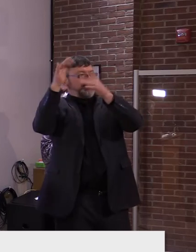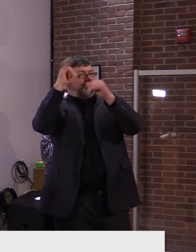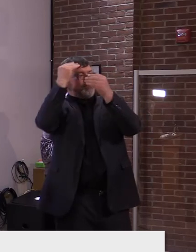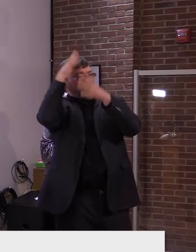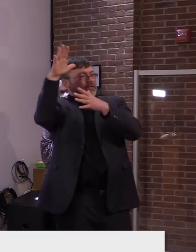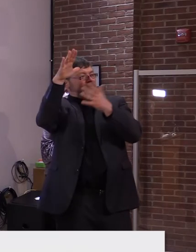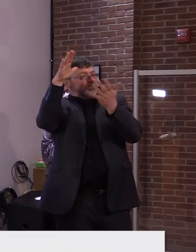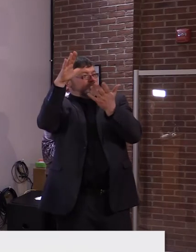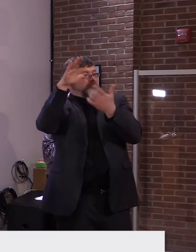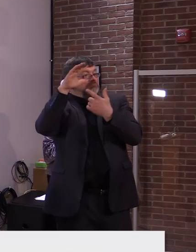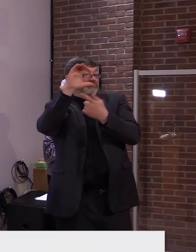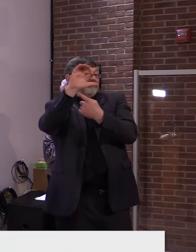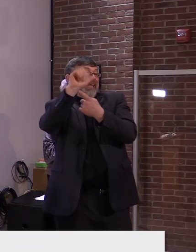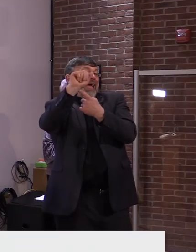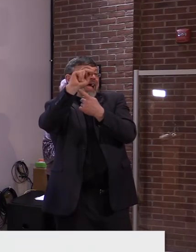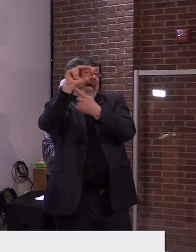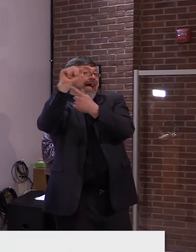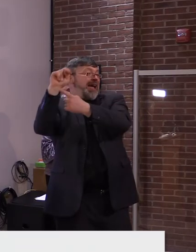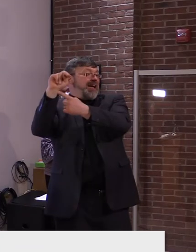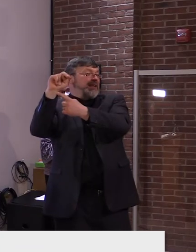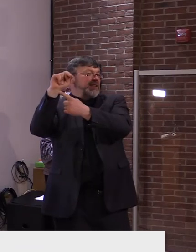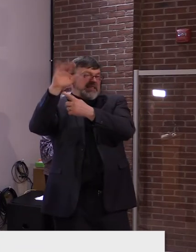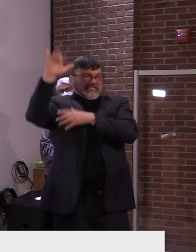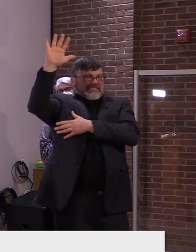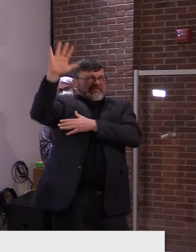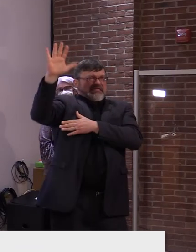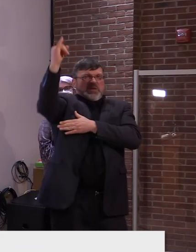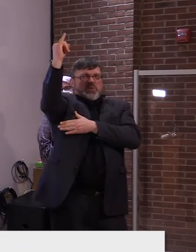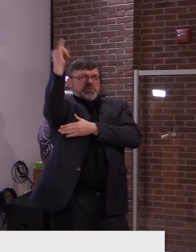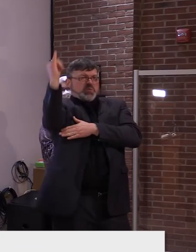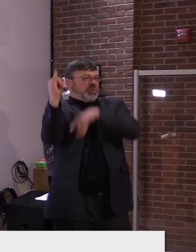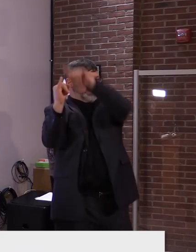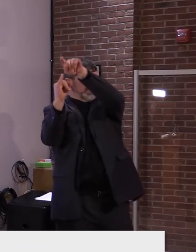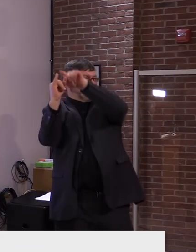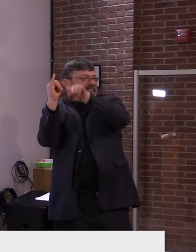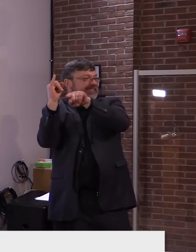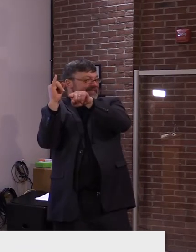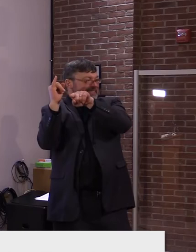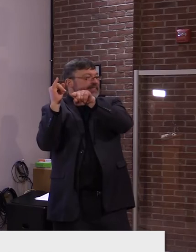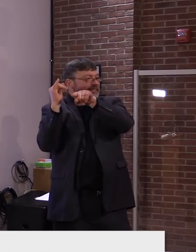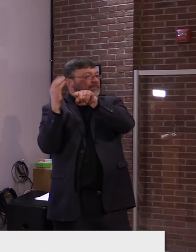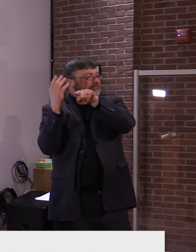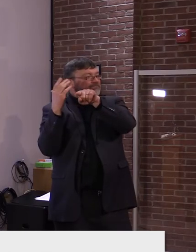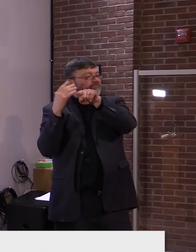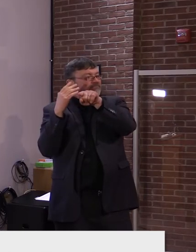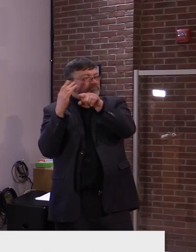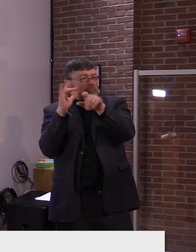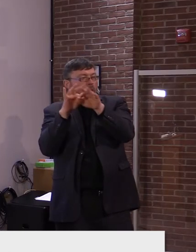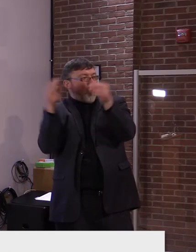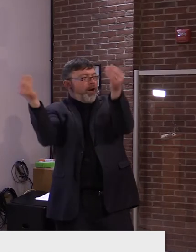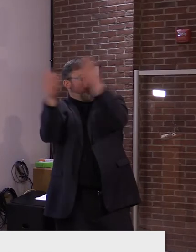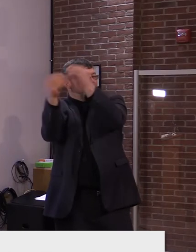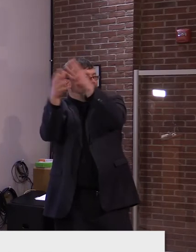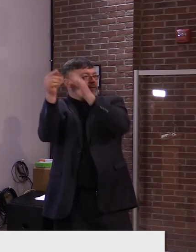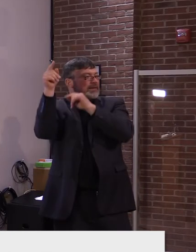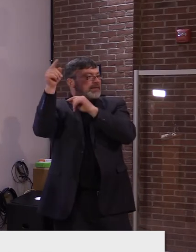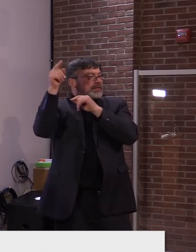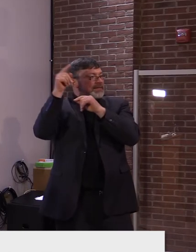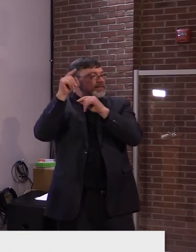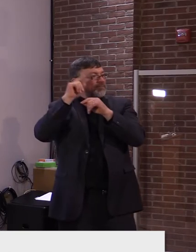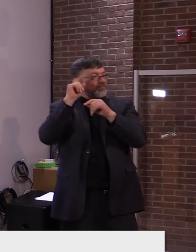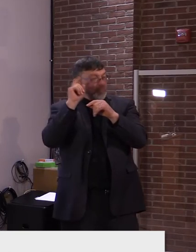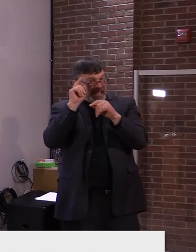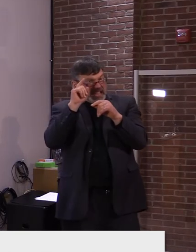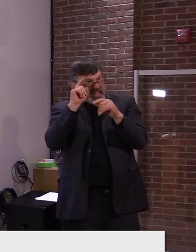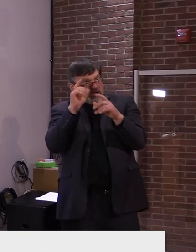Beecher Falls area, make sure that they understand when and where the clinics are for those. So, yeah, I think